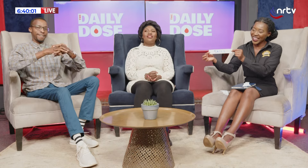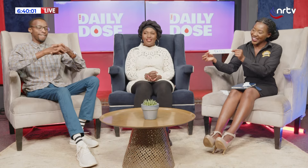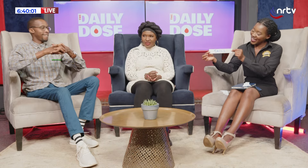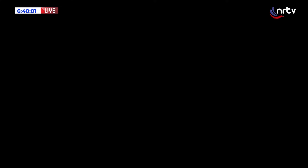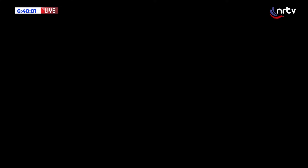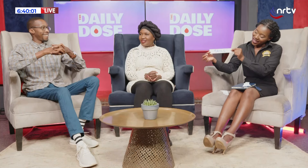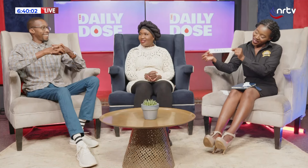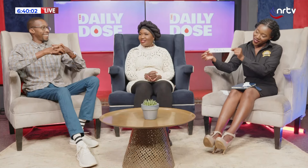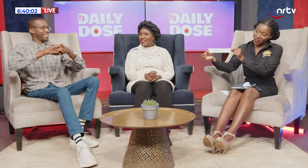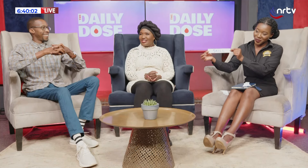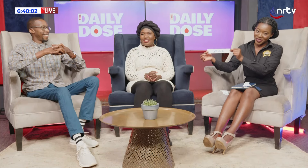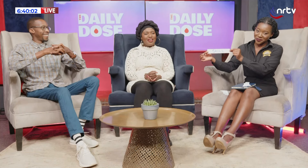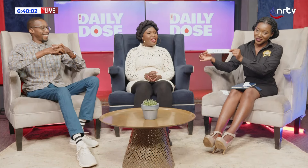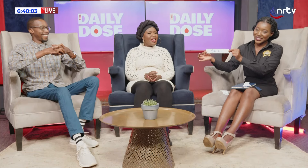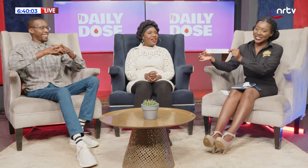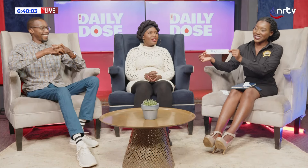Lord. And this one, skills.